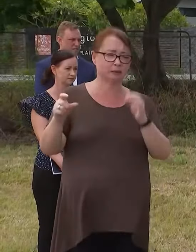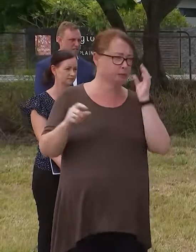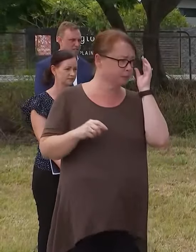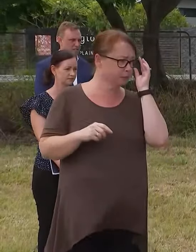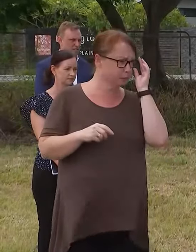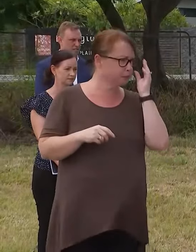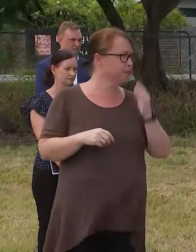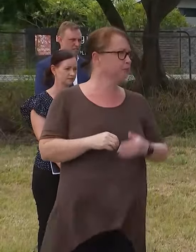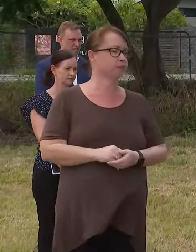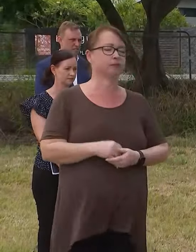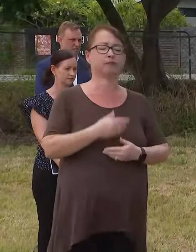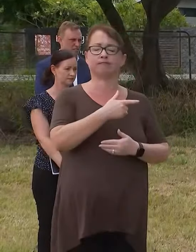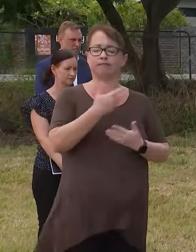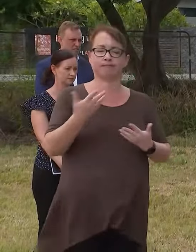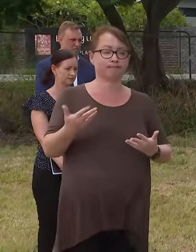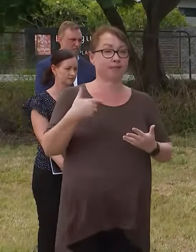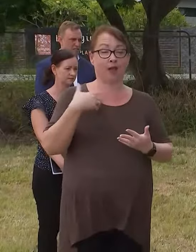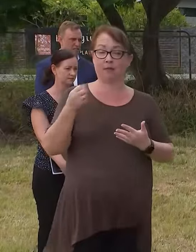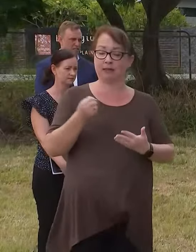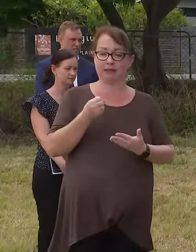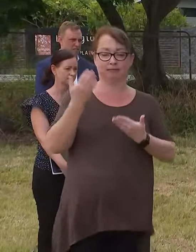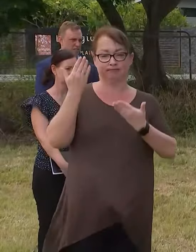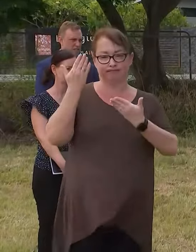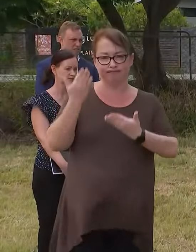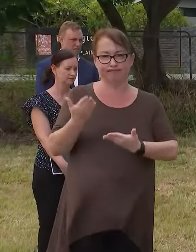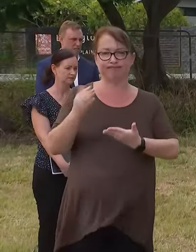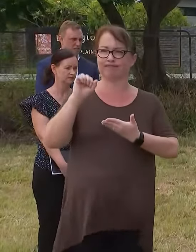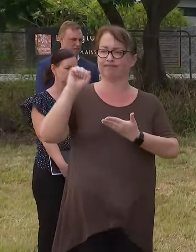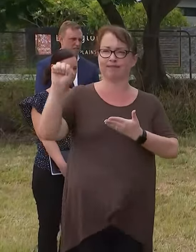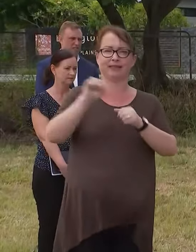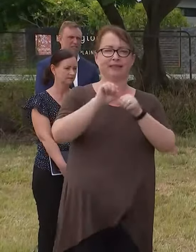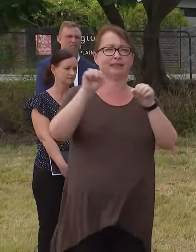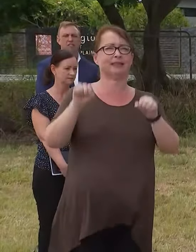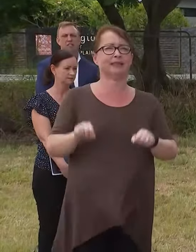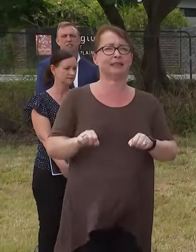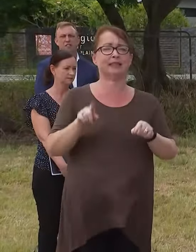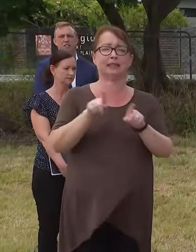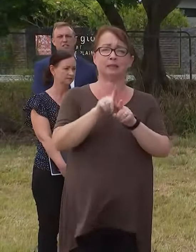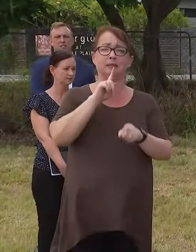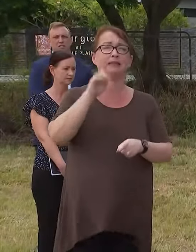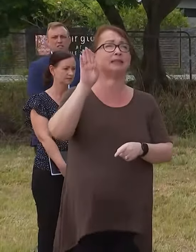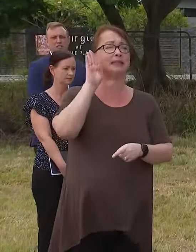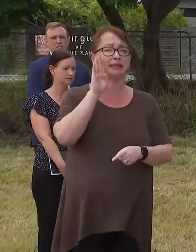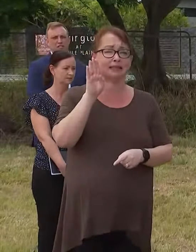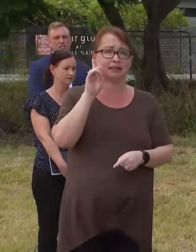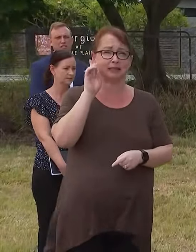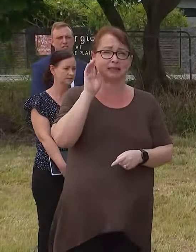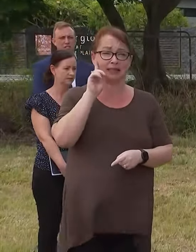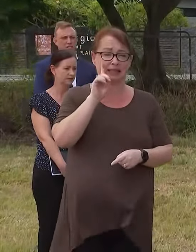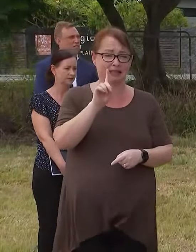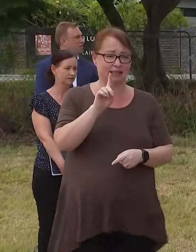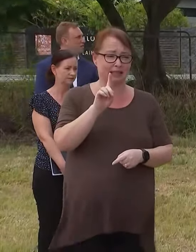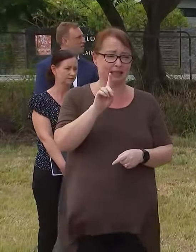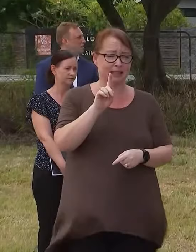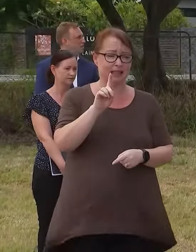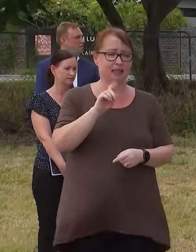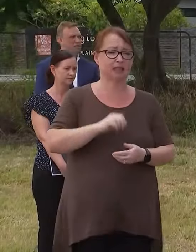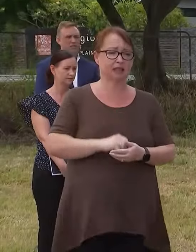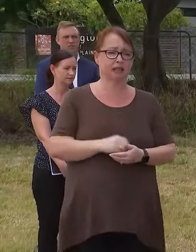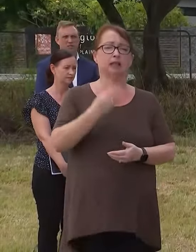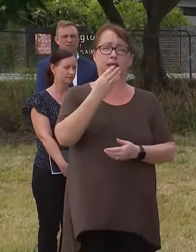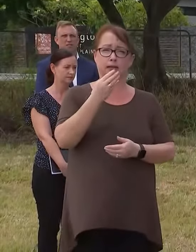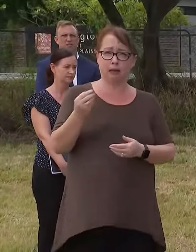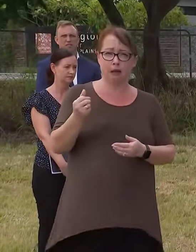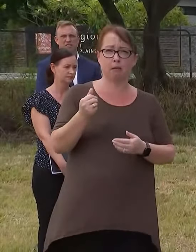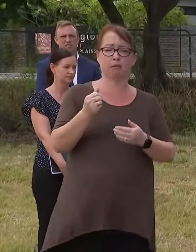I have to abide by and respect the institutions. So as I said yesterday, my understanding is that there are some matters before